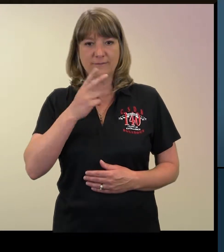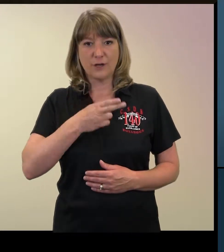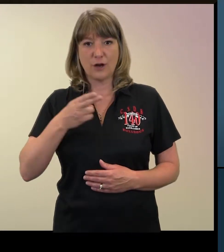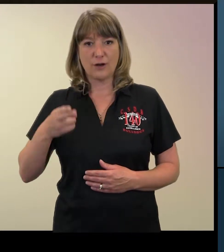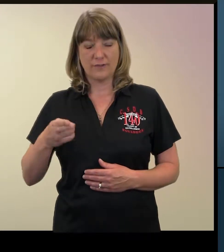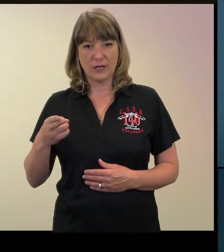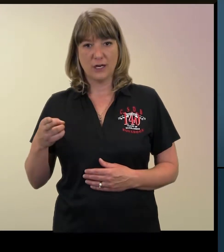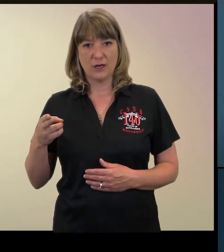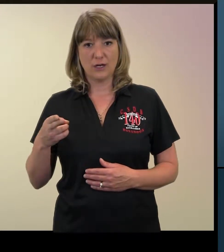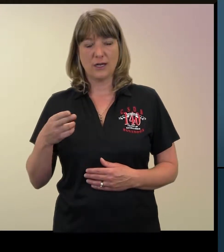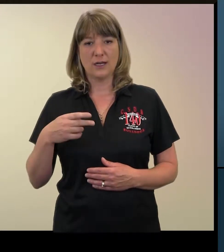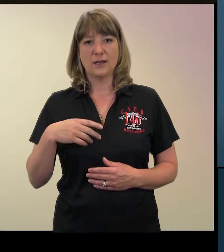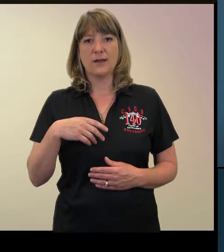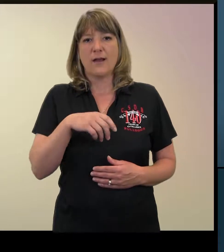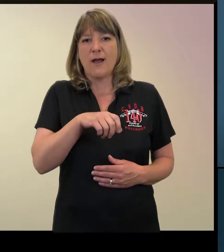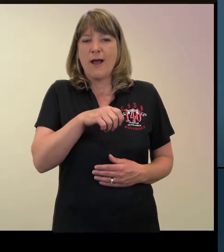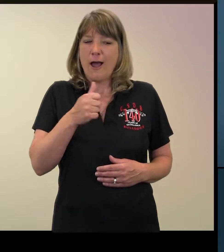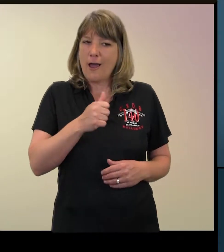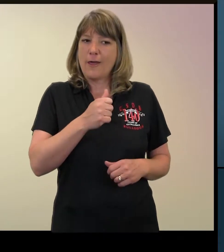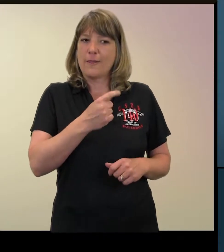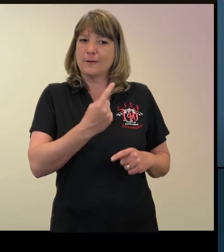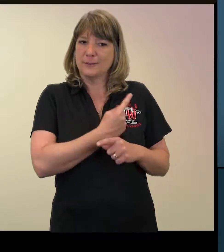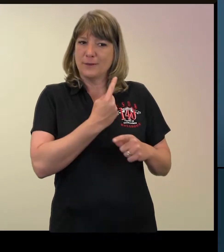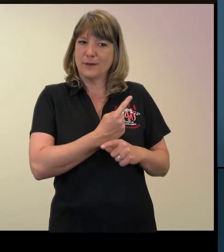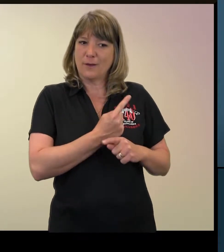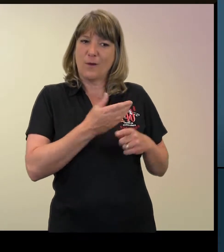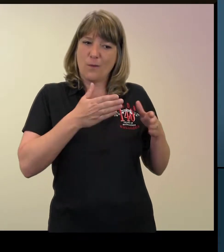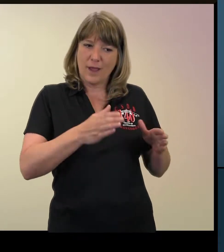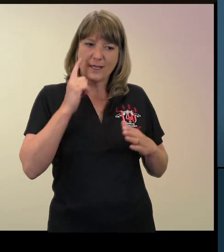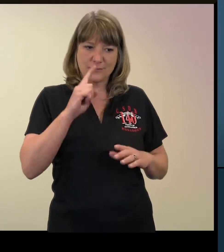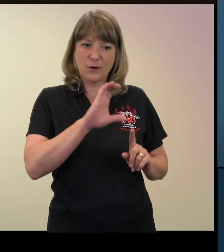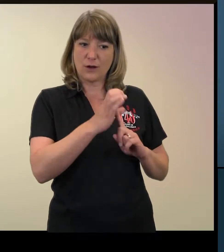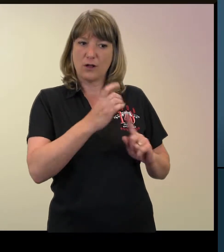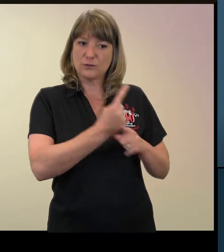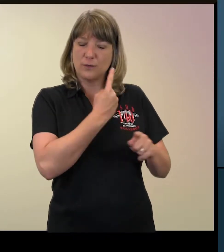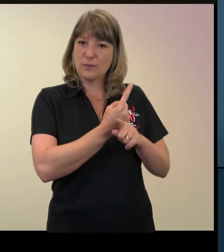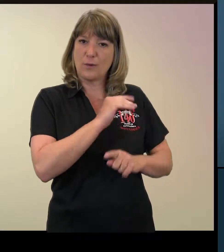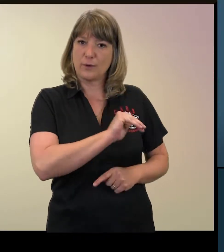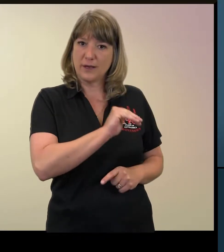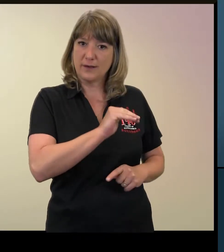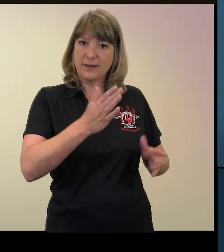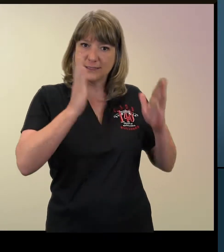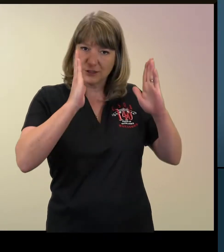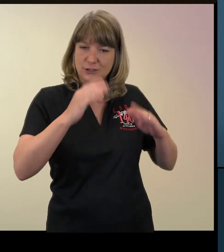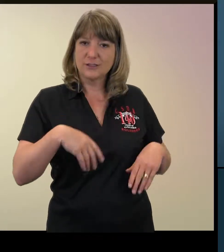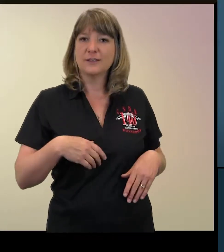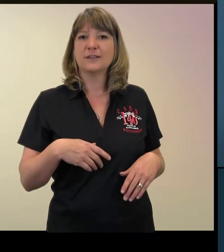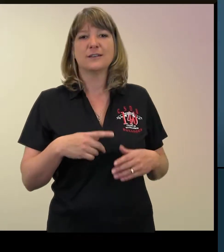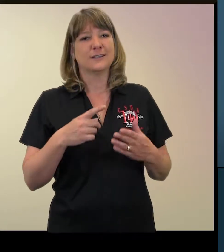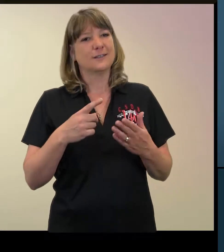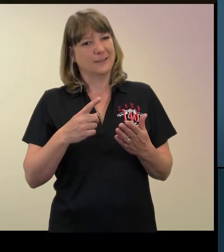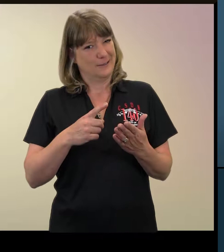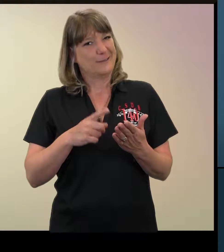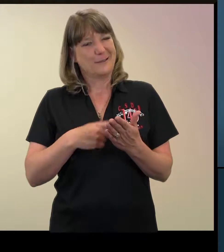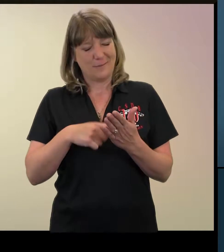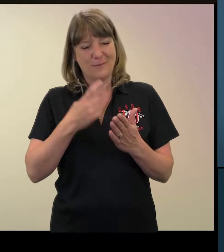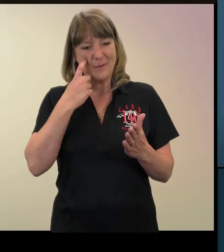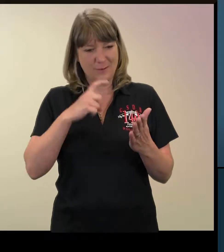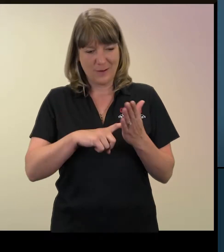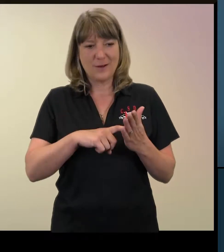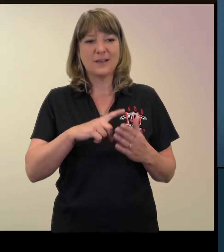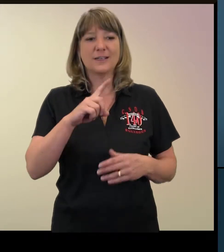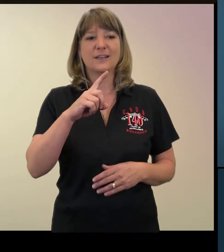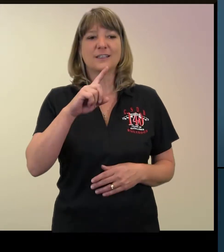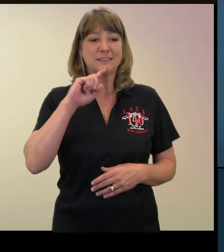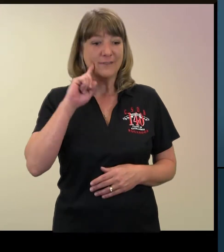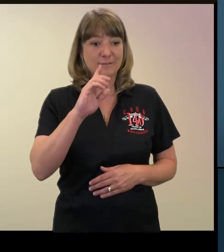to other typical ways of getting their attention that are culturally appropriate. Sometimes I've seen children who are deaf who have autism,